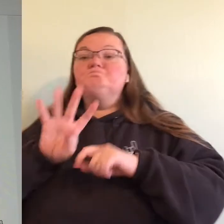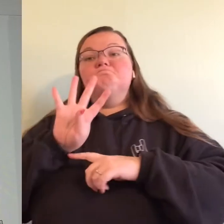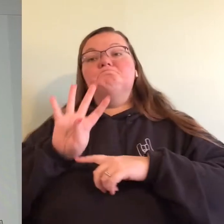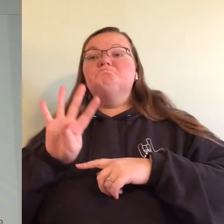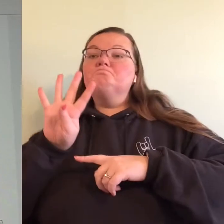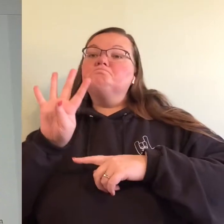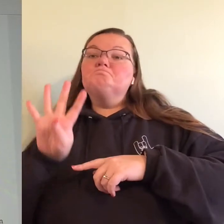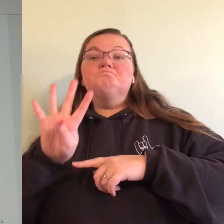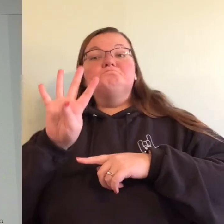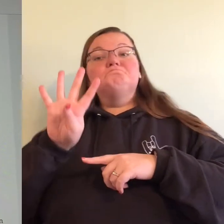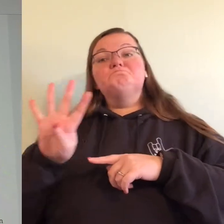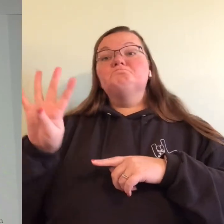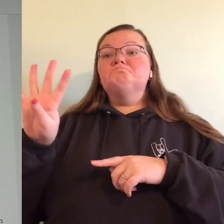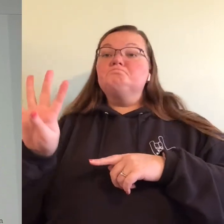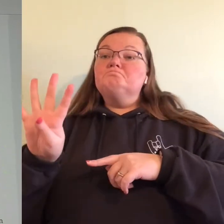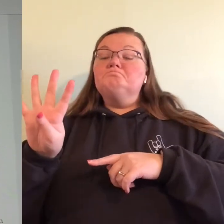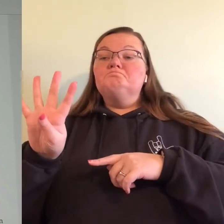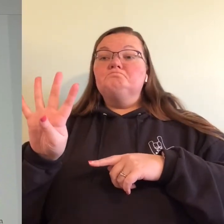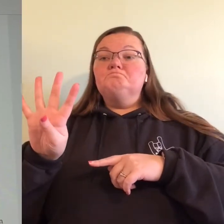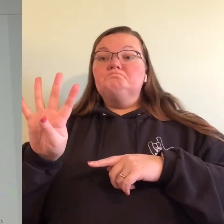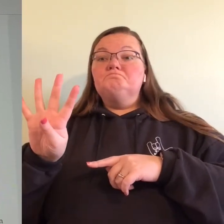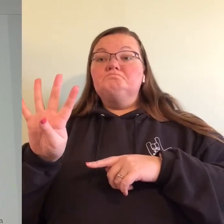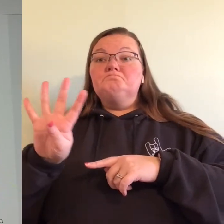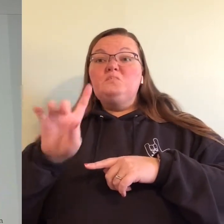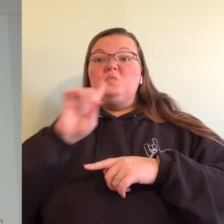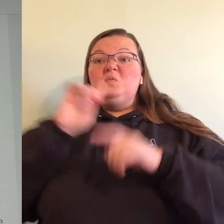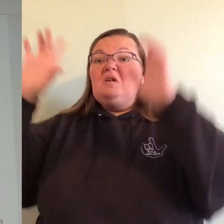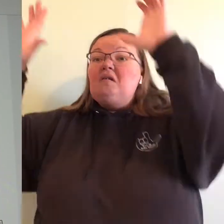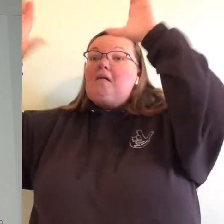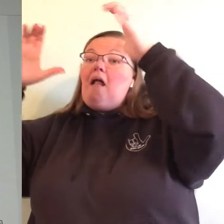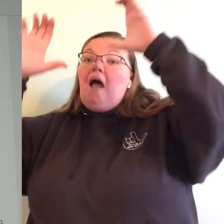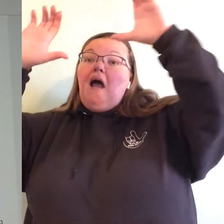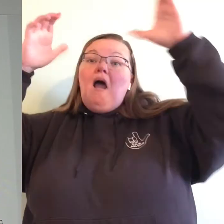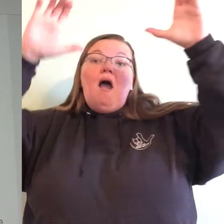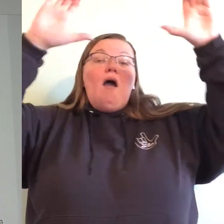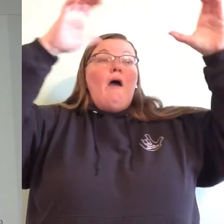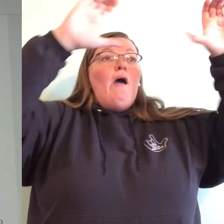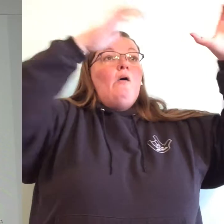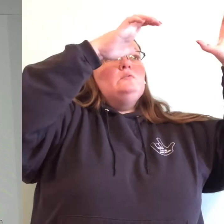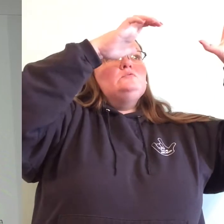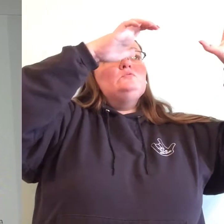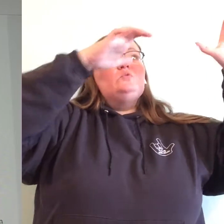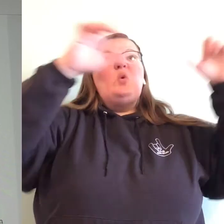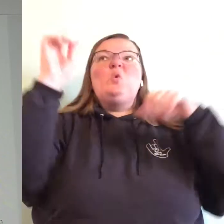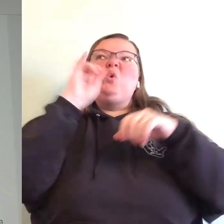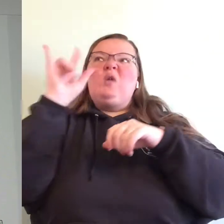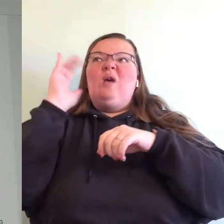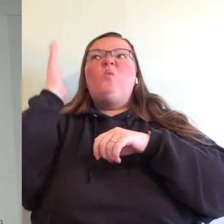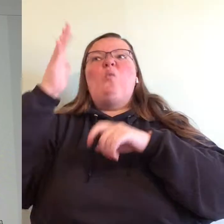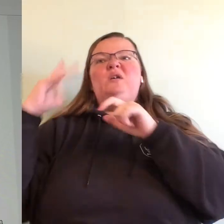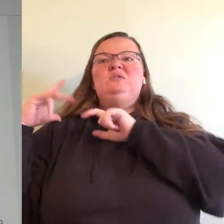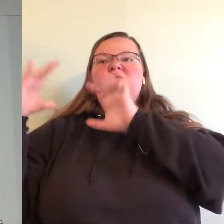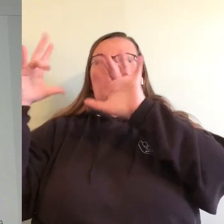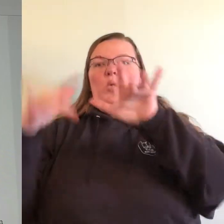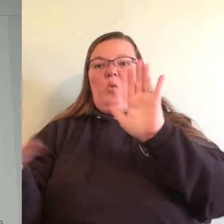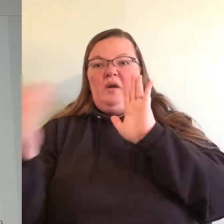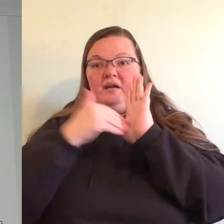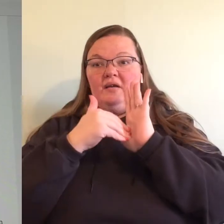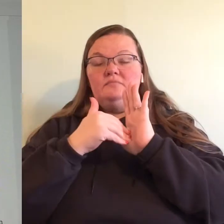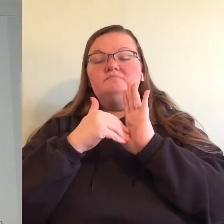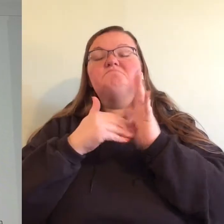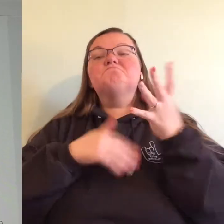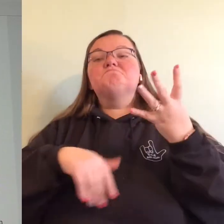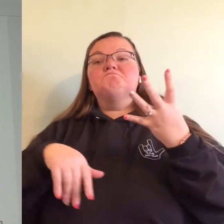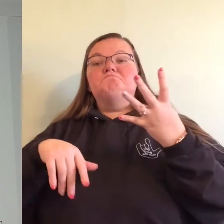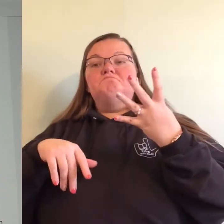way forward into the forest. There were heavy, darkish clouds overhead, and it looked as if there might be more snow before night.